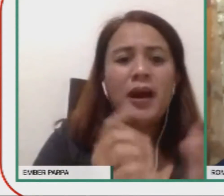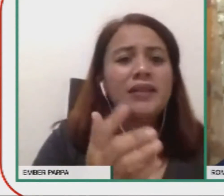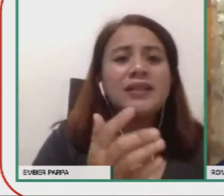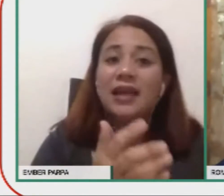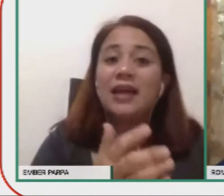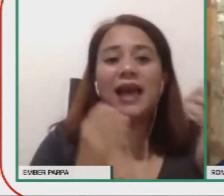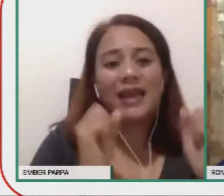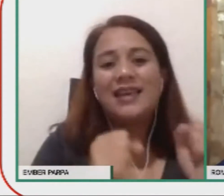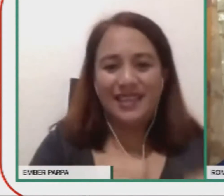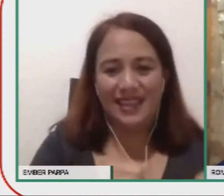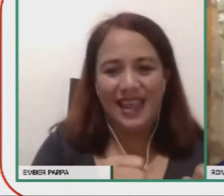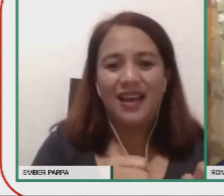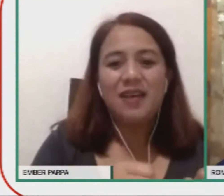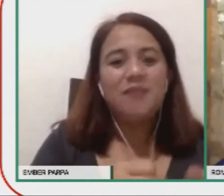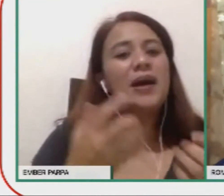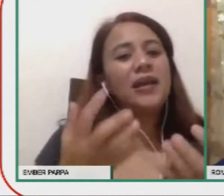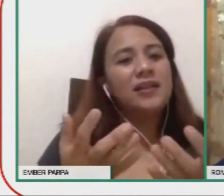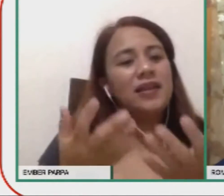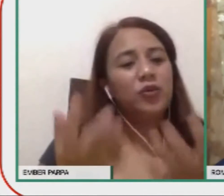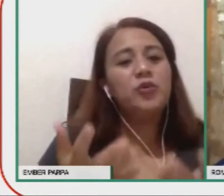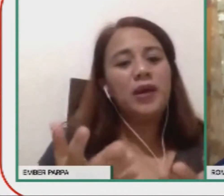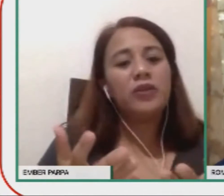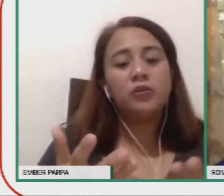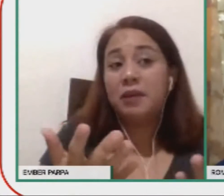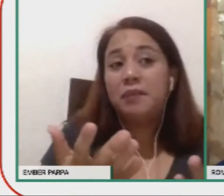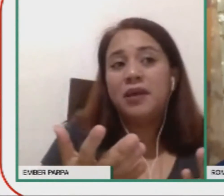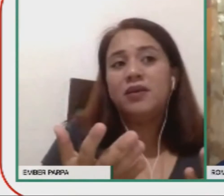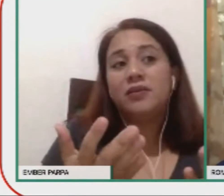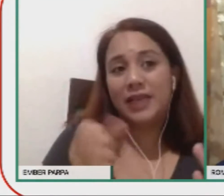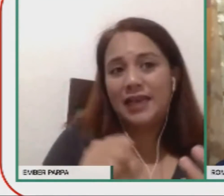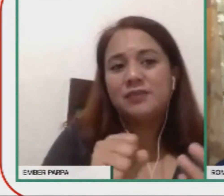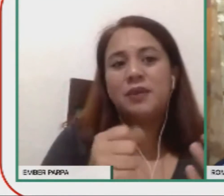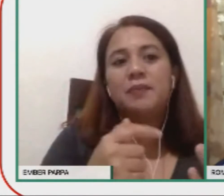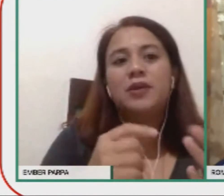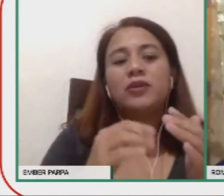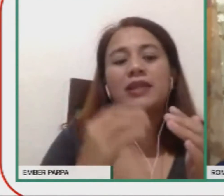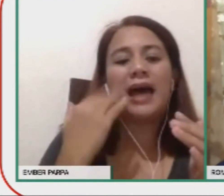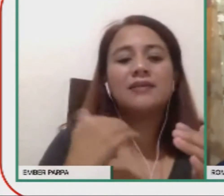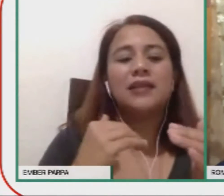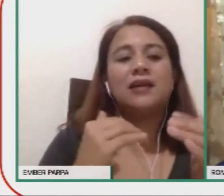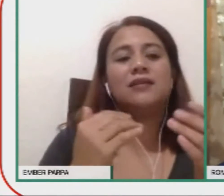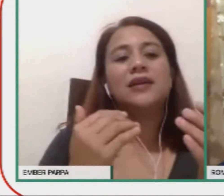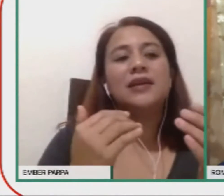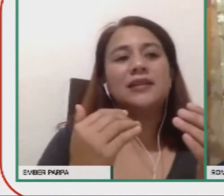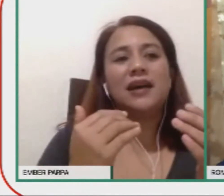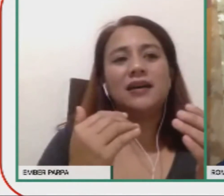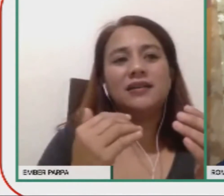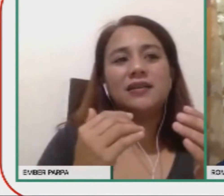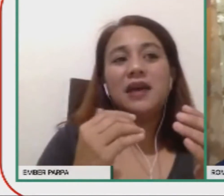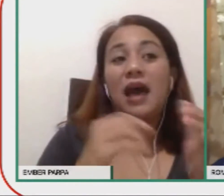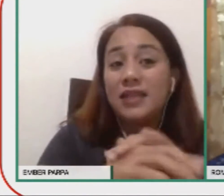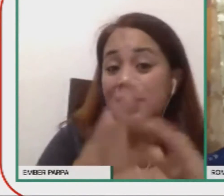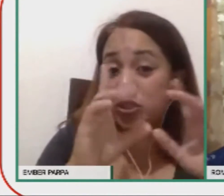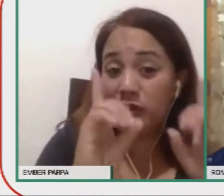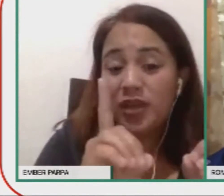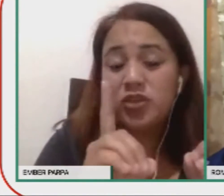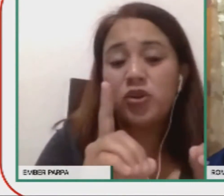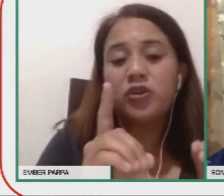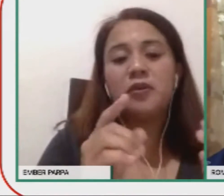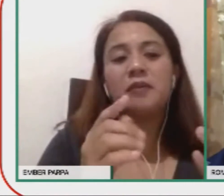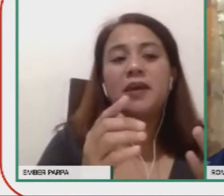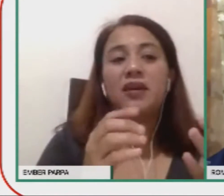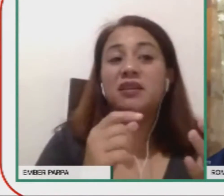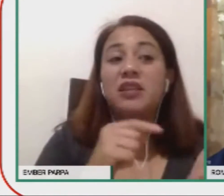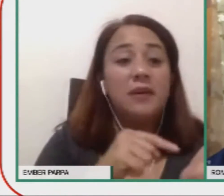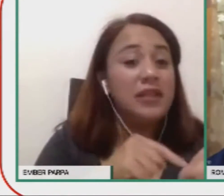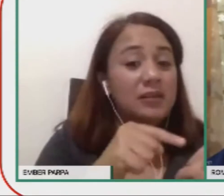Bakit sila kaya nila? Bakit ito yung mga maybe yung lack ng access to education, or